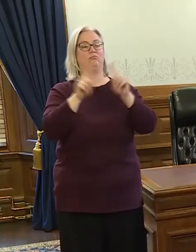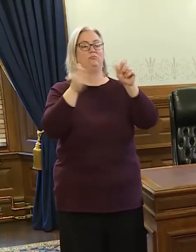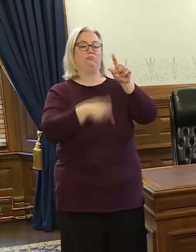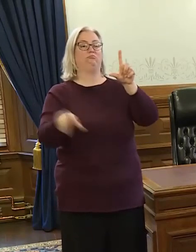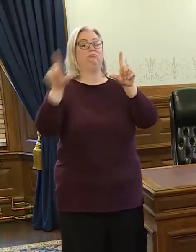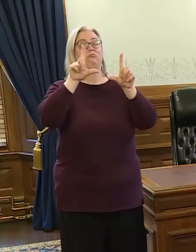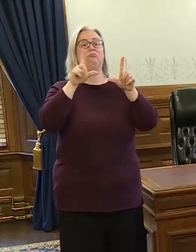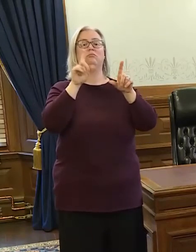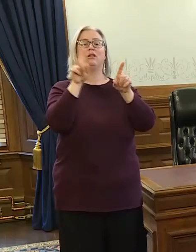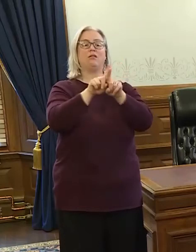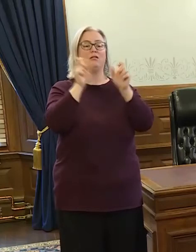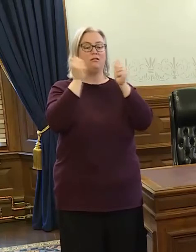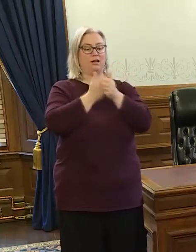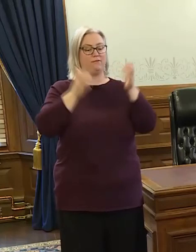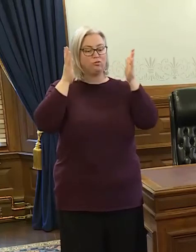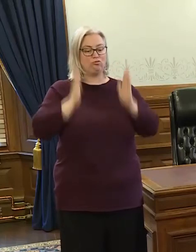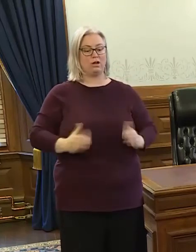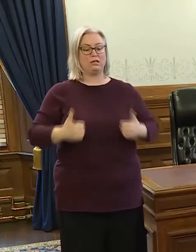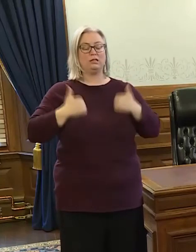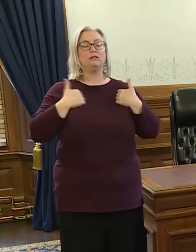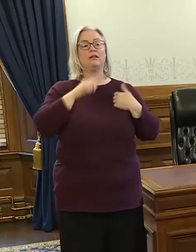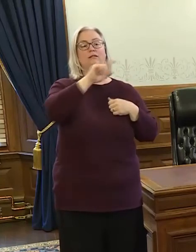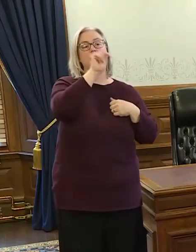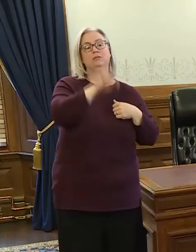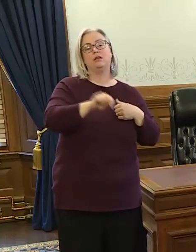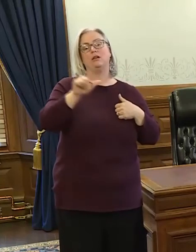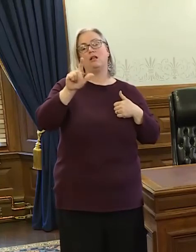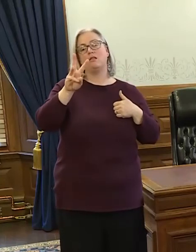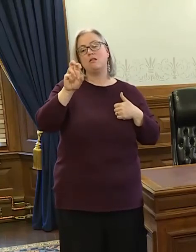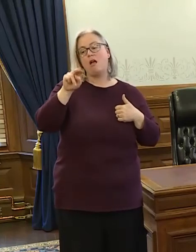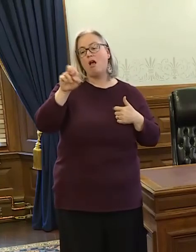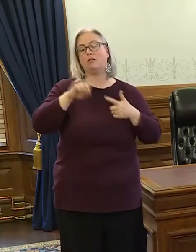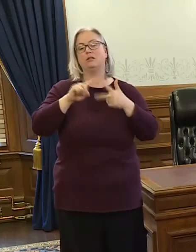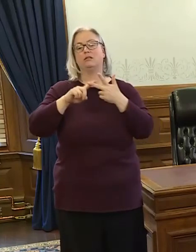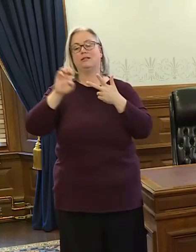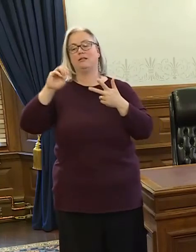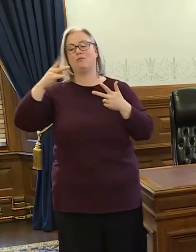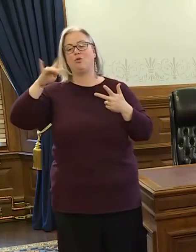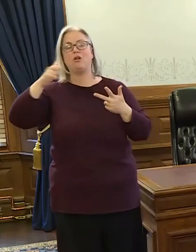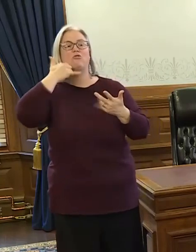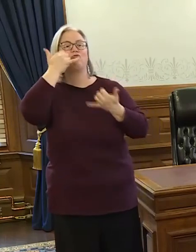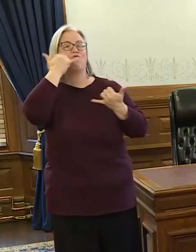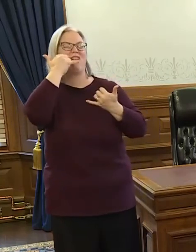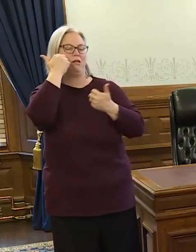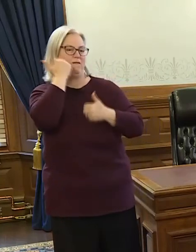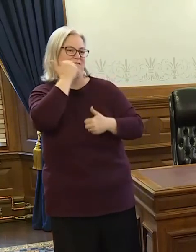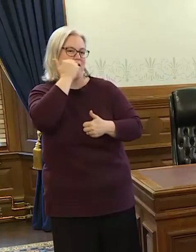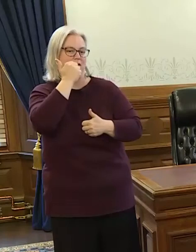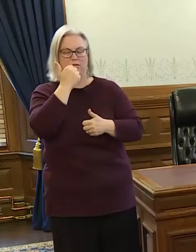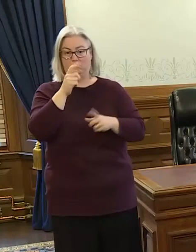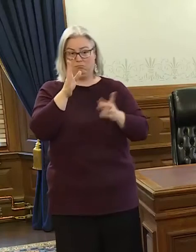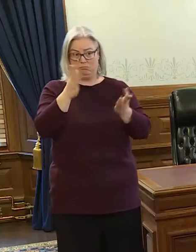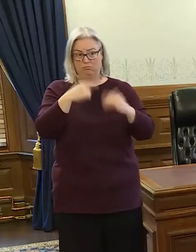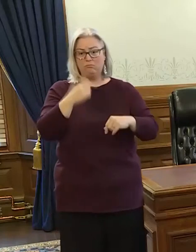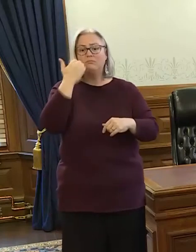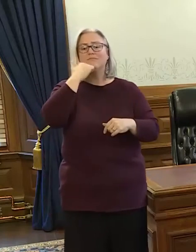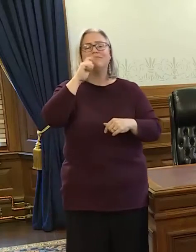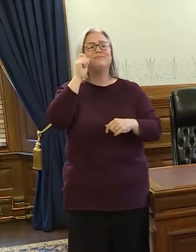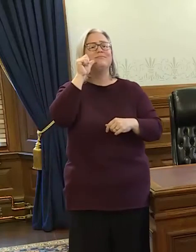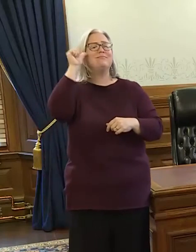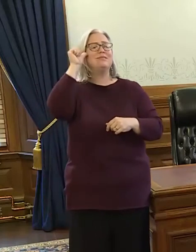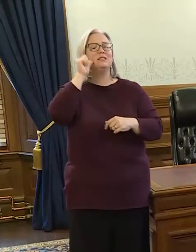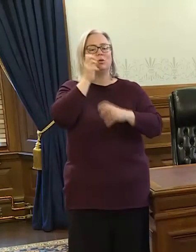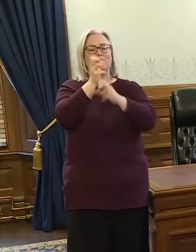like every resident of Topeka, Lawrence, and Emporia calling every day. And just yesterday, they